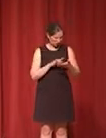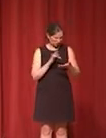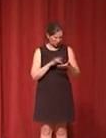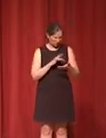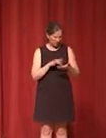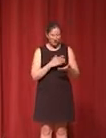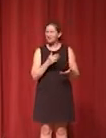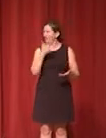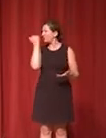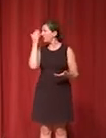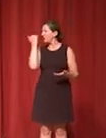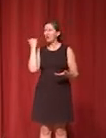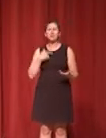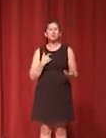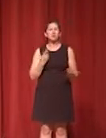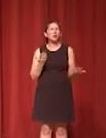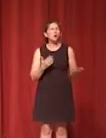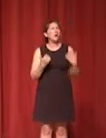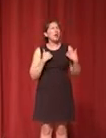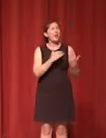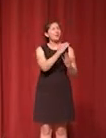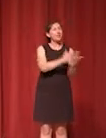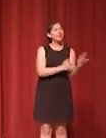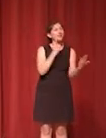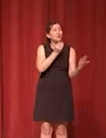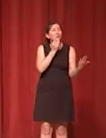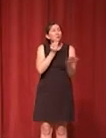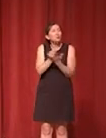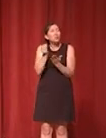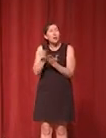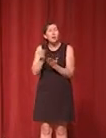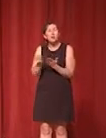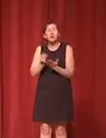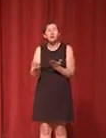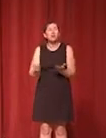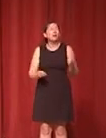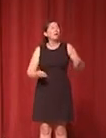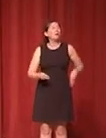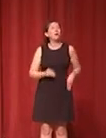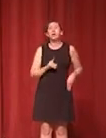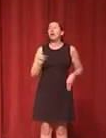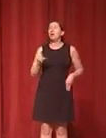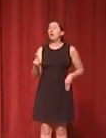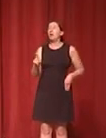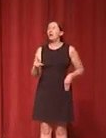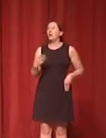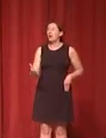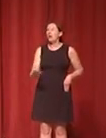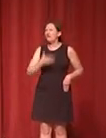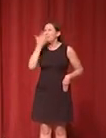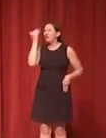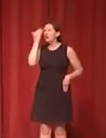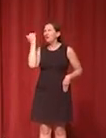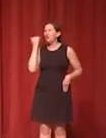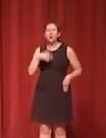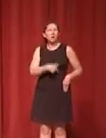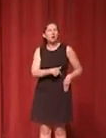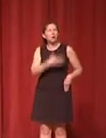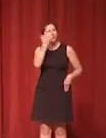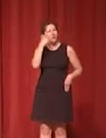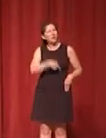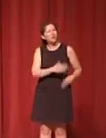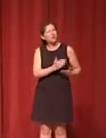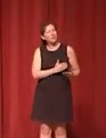because even with lists, we forget to use the list. And over time, you have these brain changes that have been accumulating, these plaques